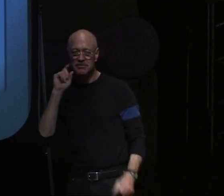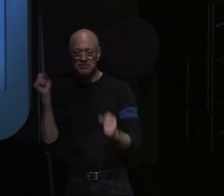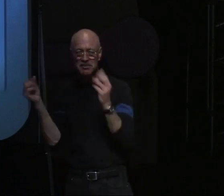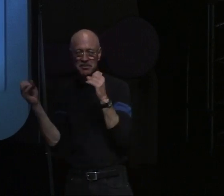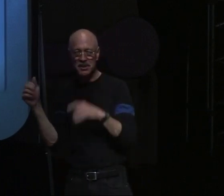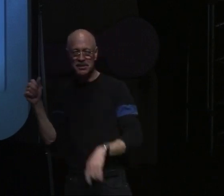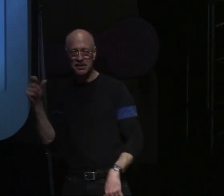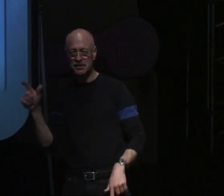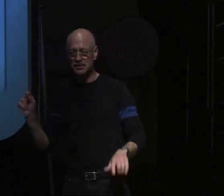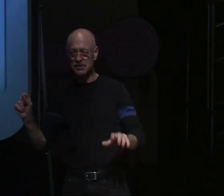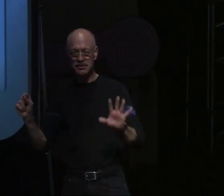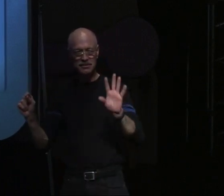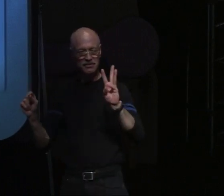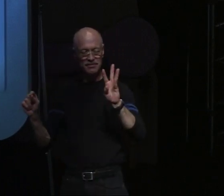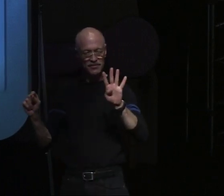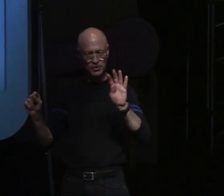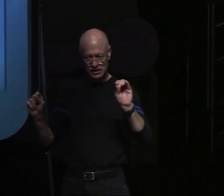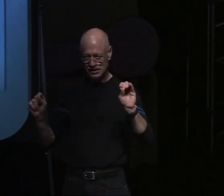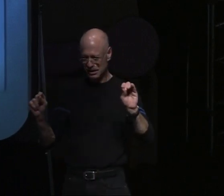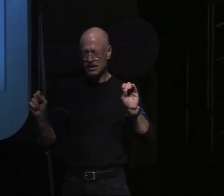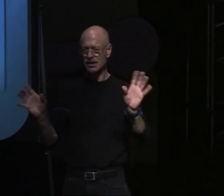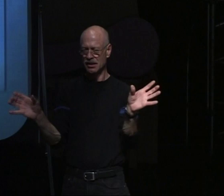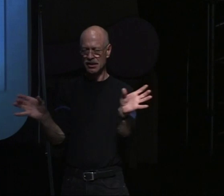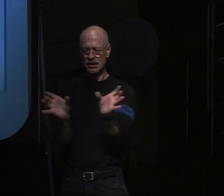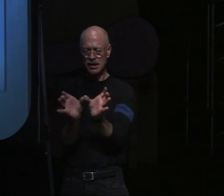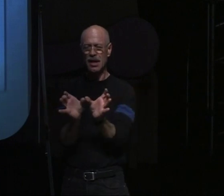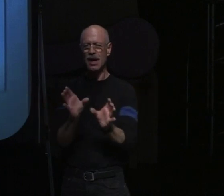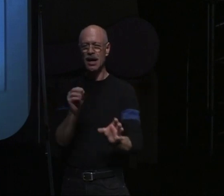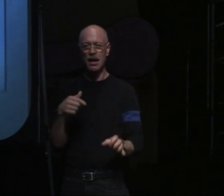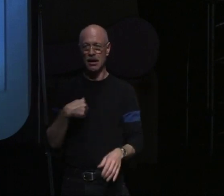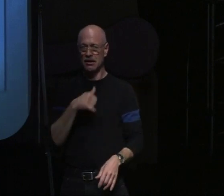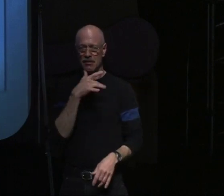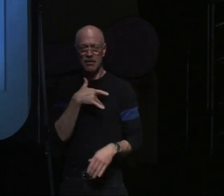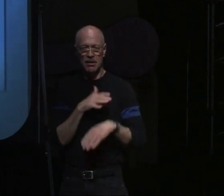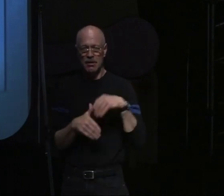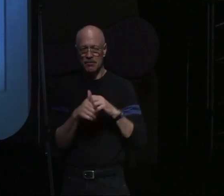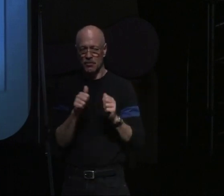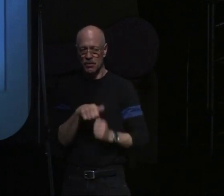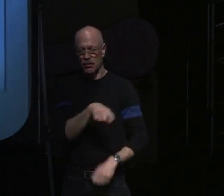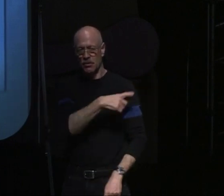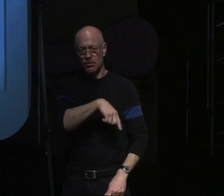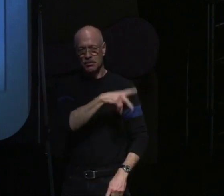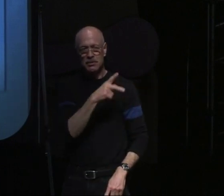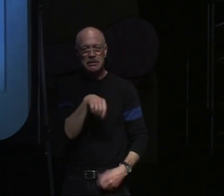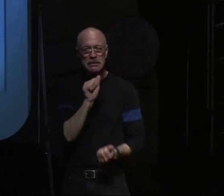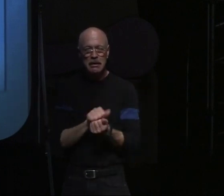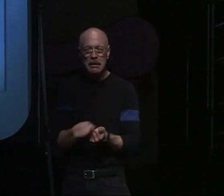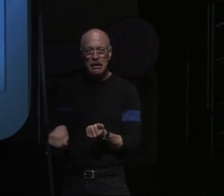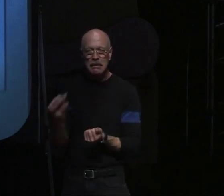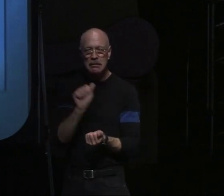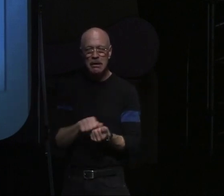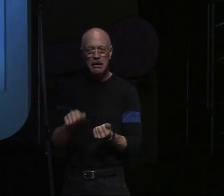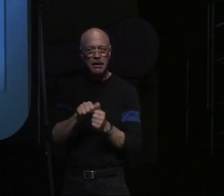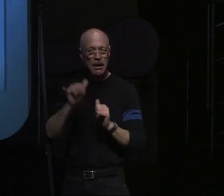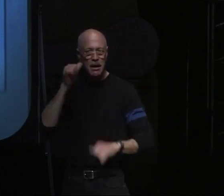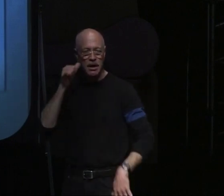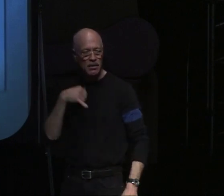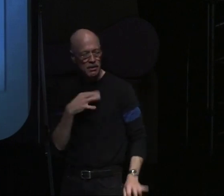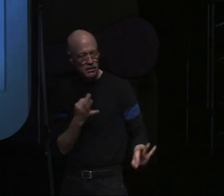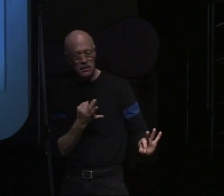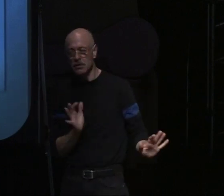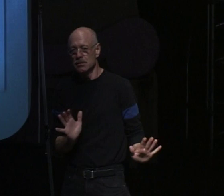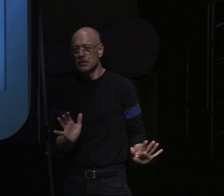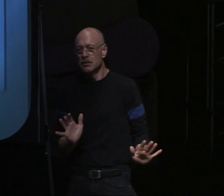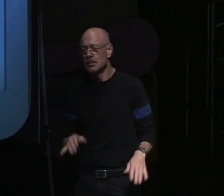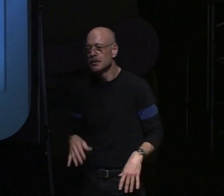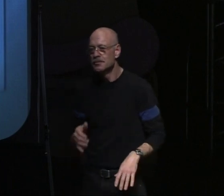were oral, and 20 were signing deaf students. So that was the split at that time. And I didn't feel comfortable with the people who were oral.